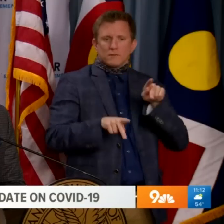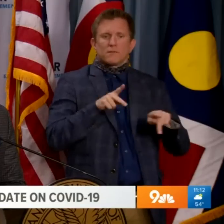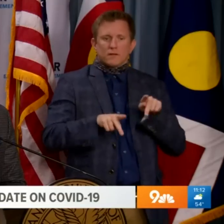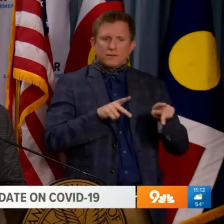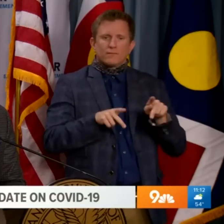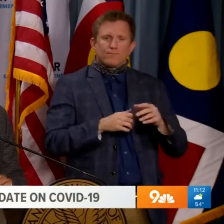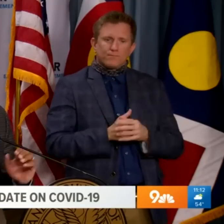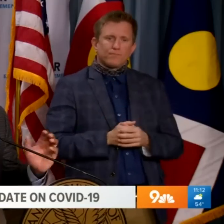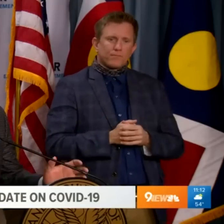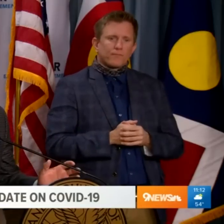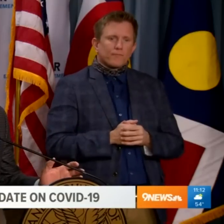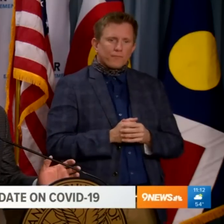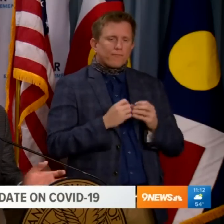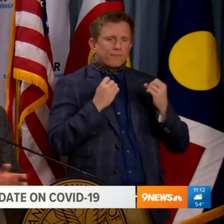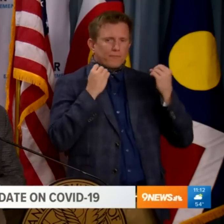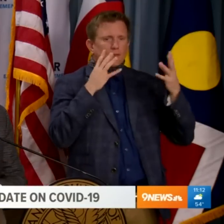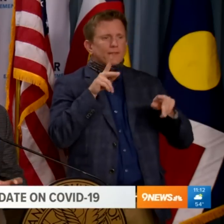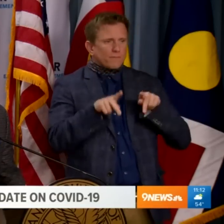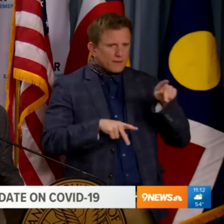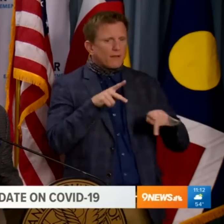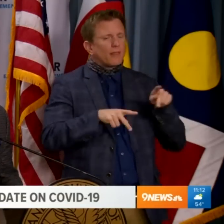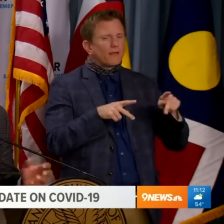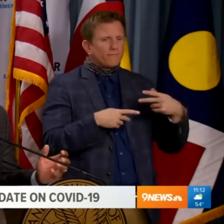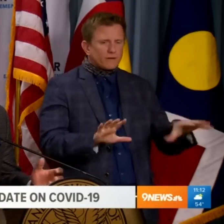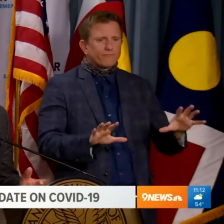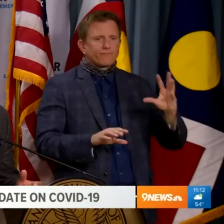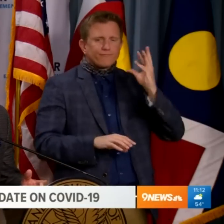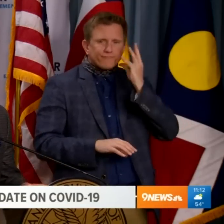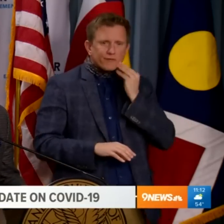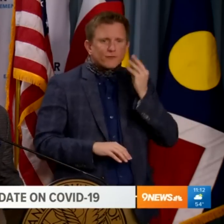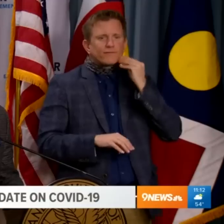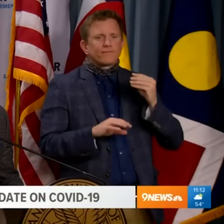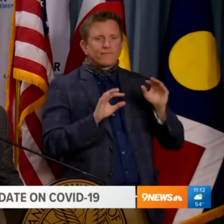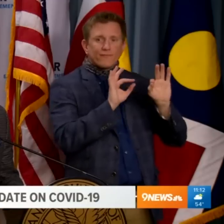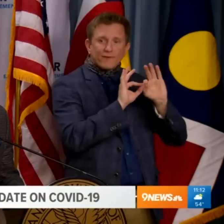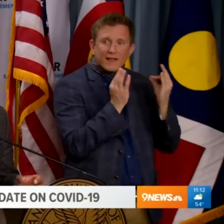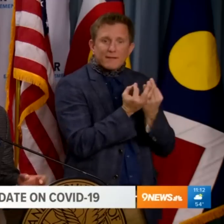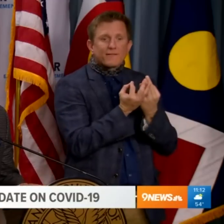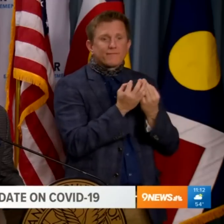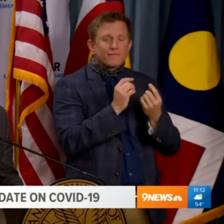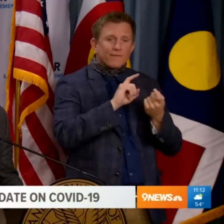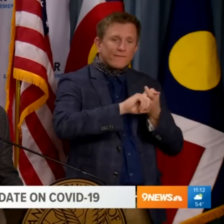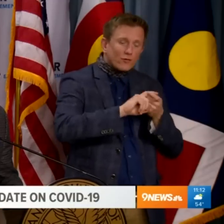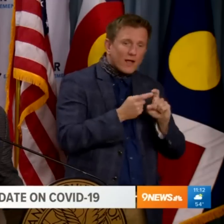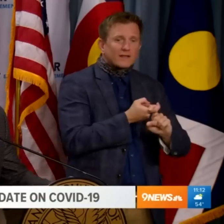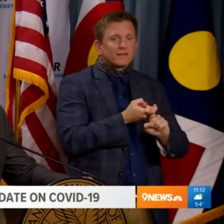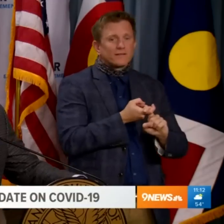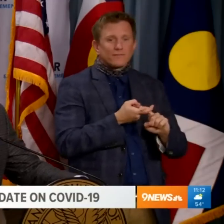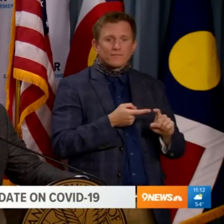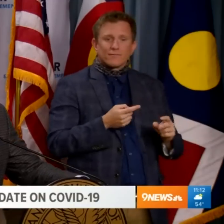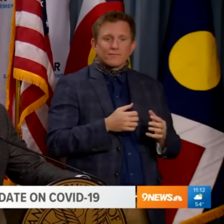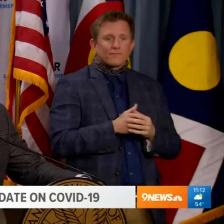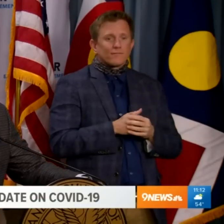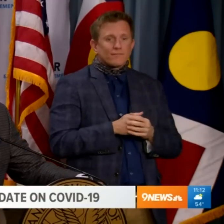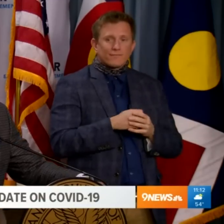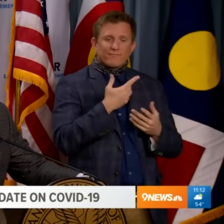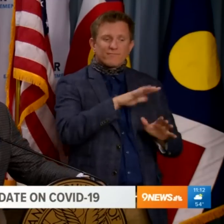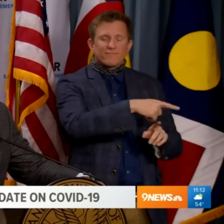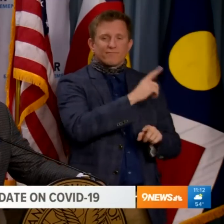more than 1,760 families are dealing with positive cases of coronavirus in